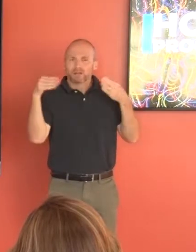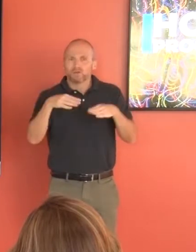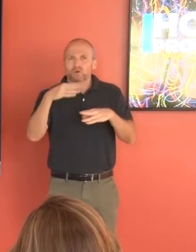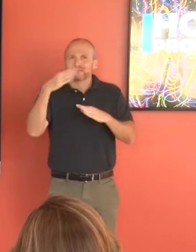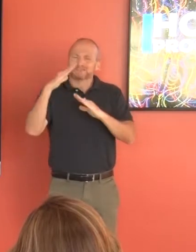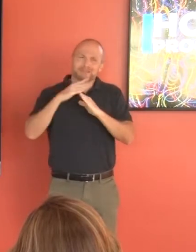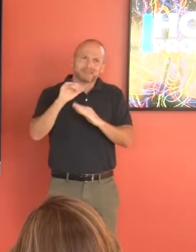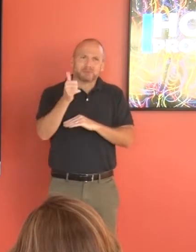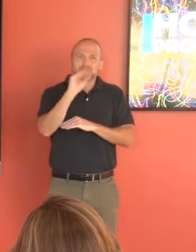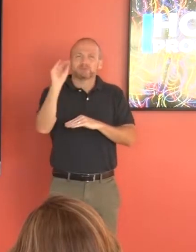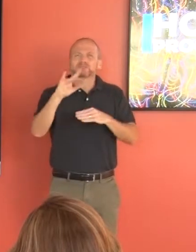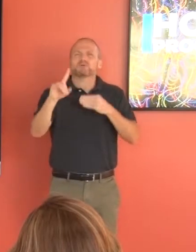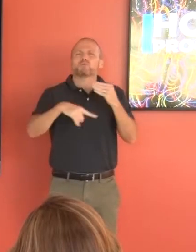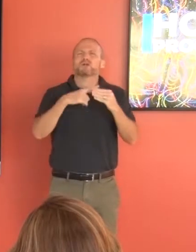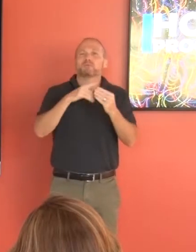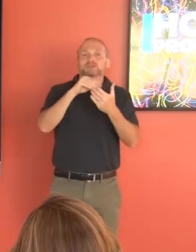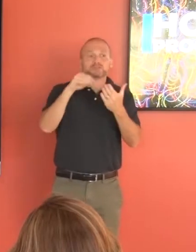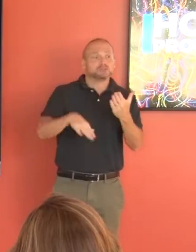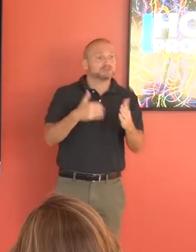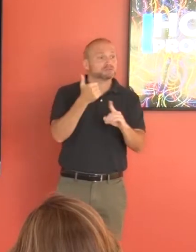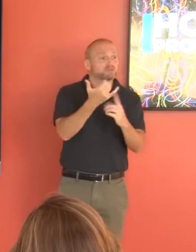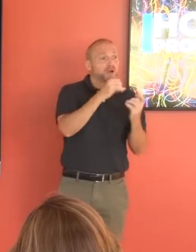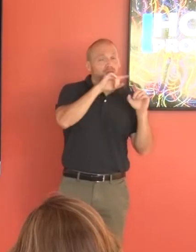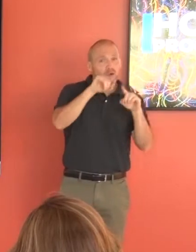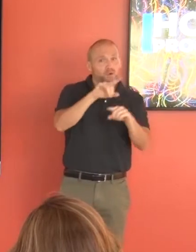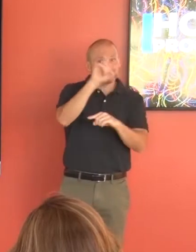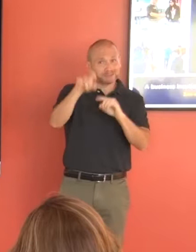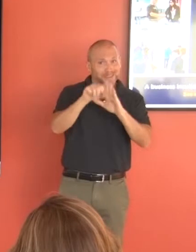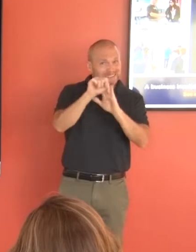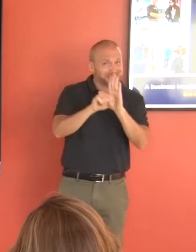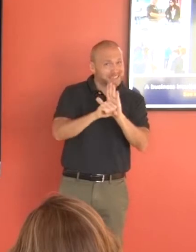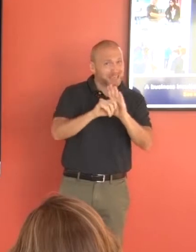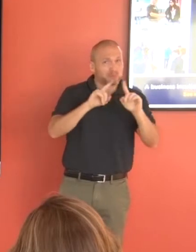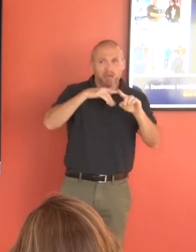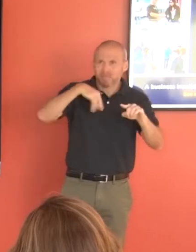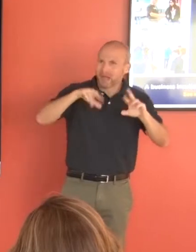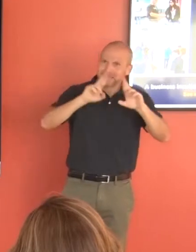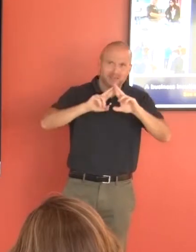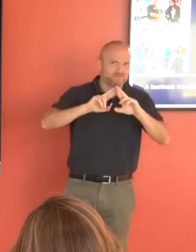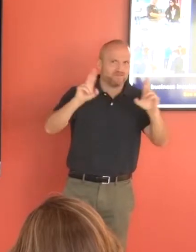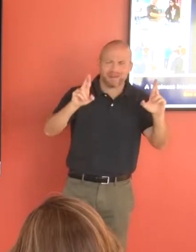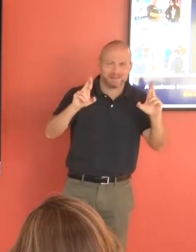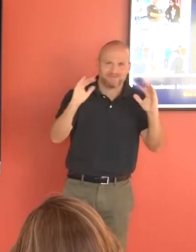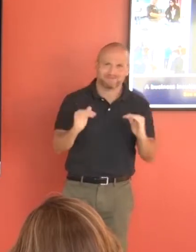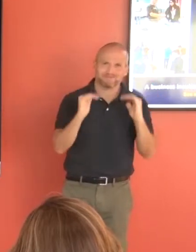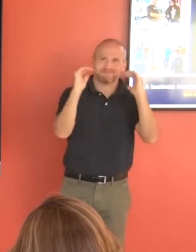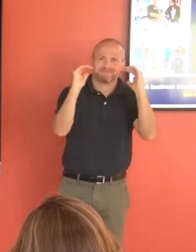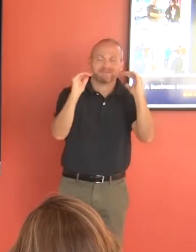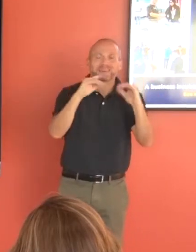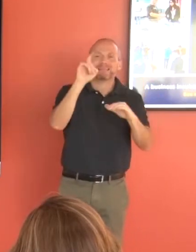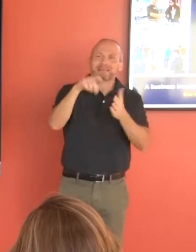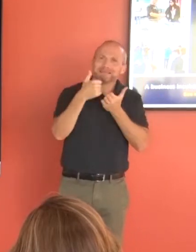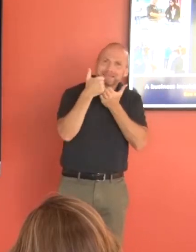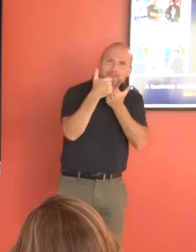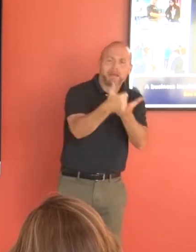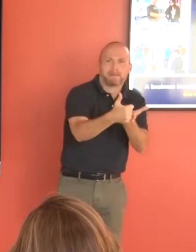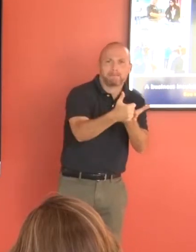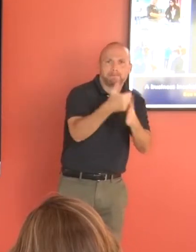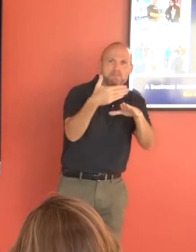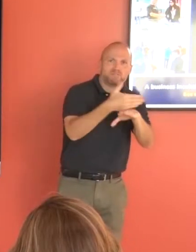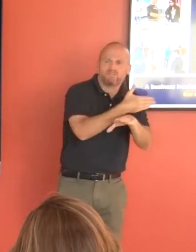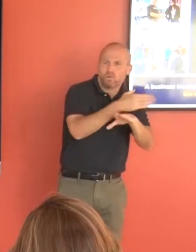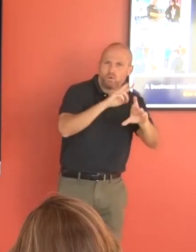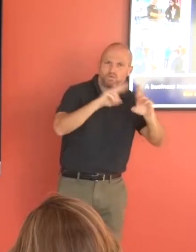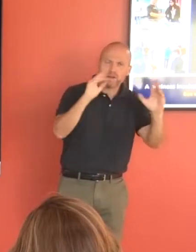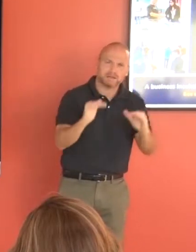to Texas State that are not quite ready for the rigor, so they need some developmental assistance before